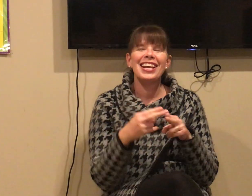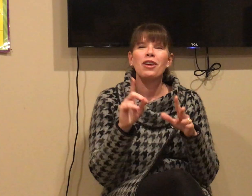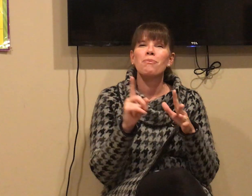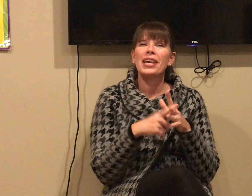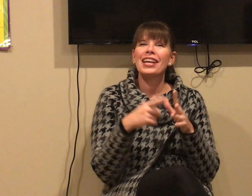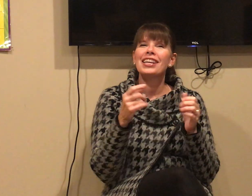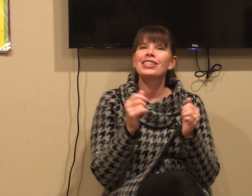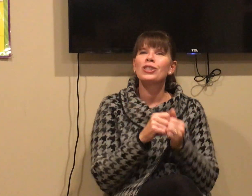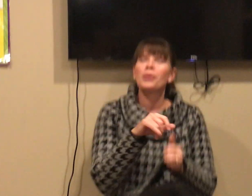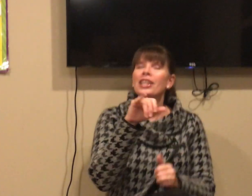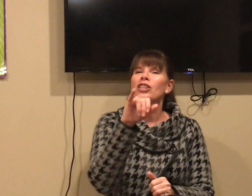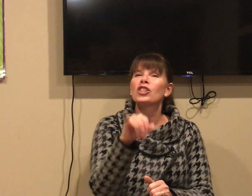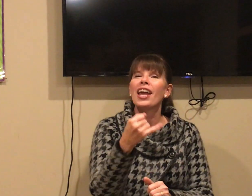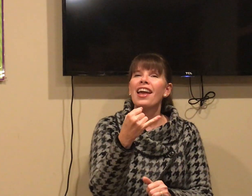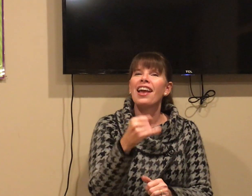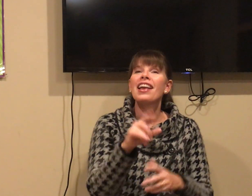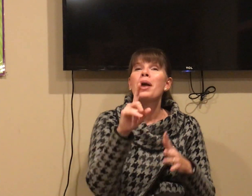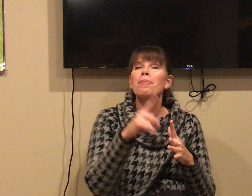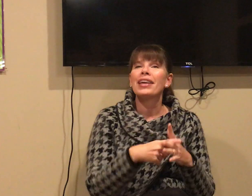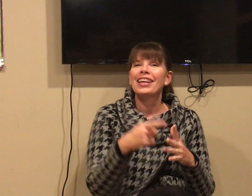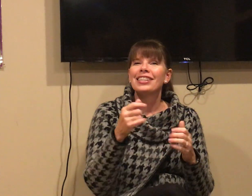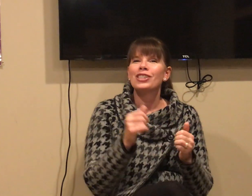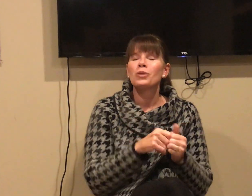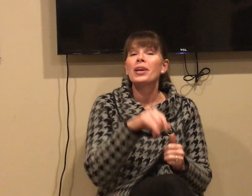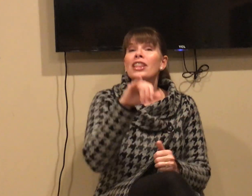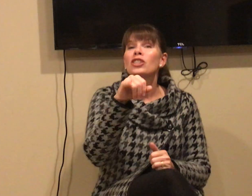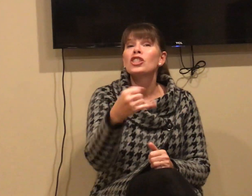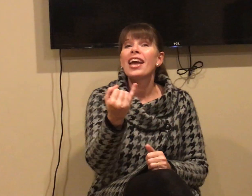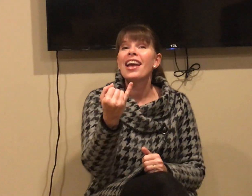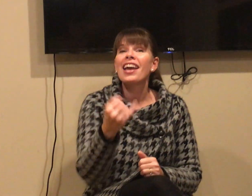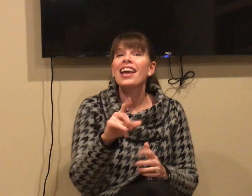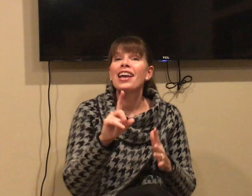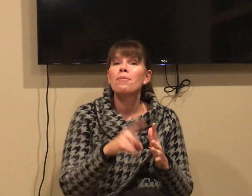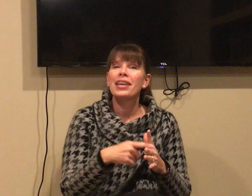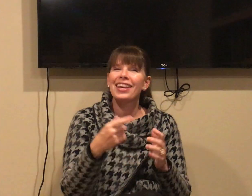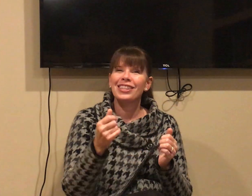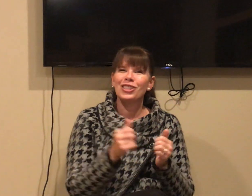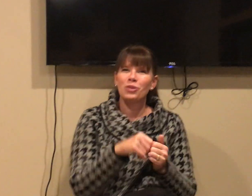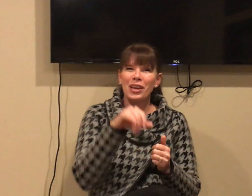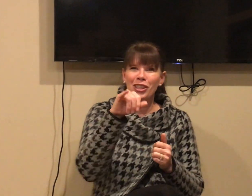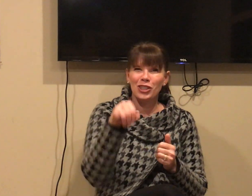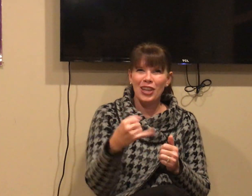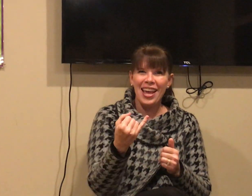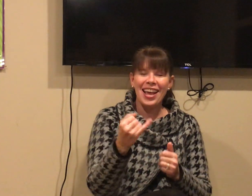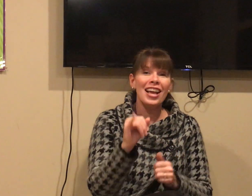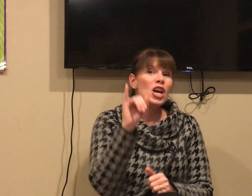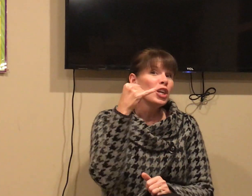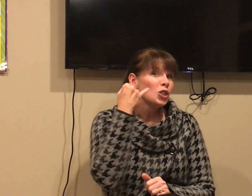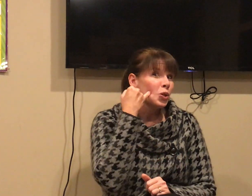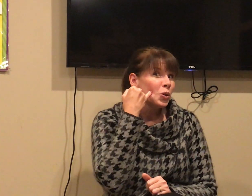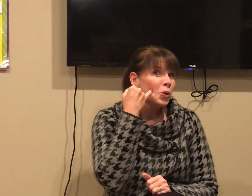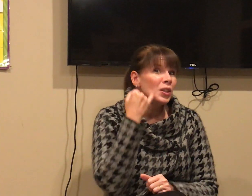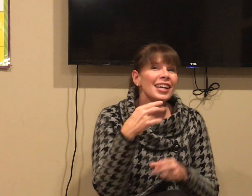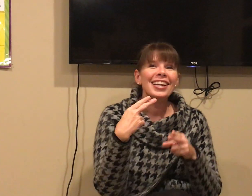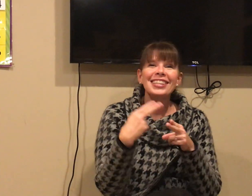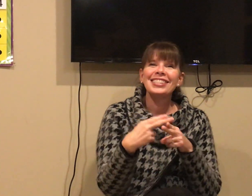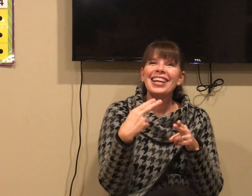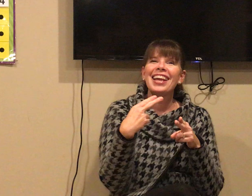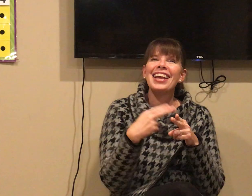name begins with J, begins with J, begins with J. Julian's